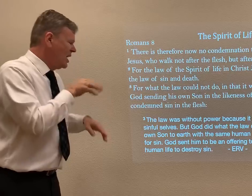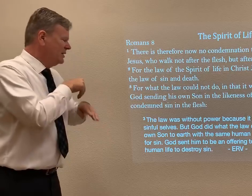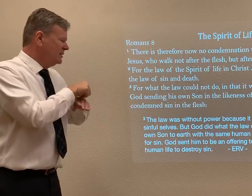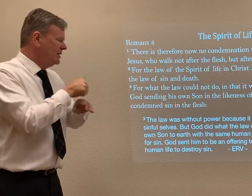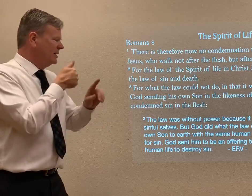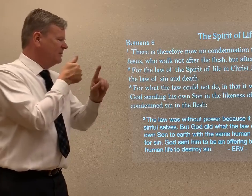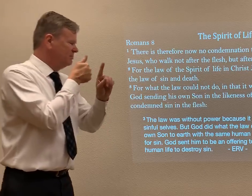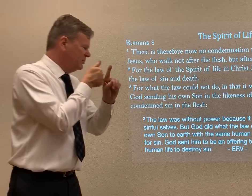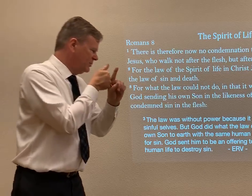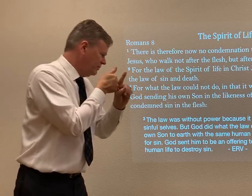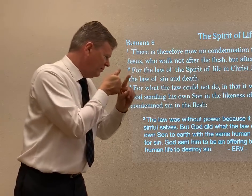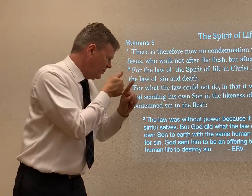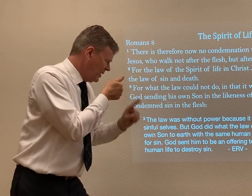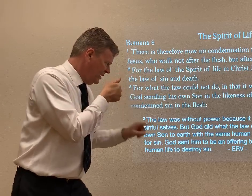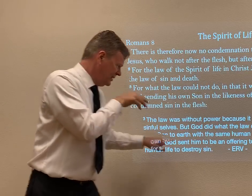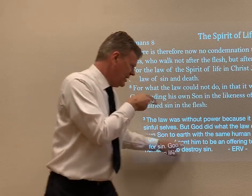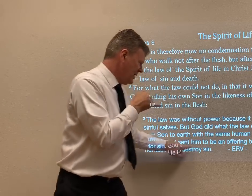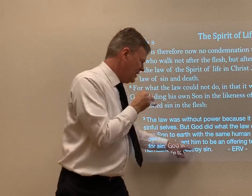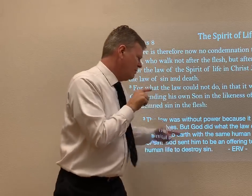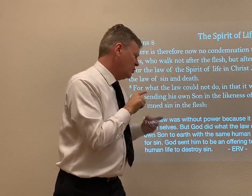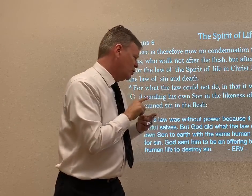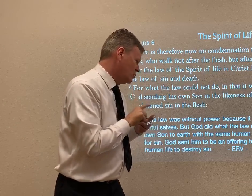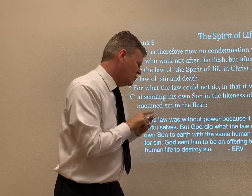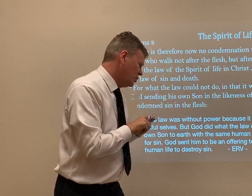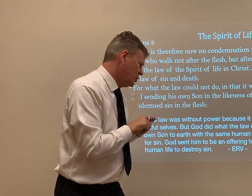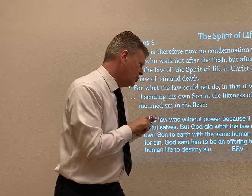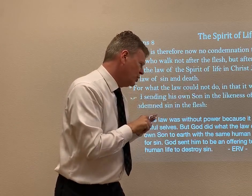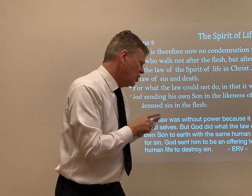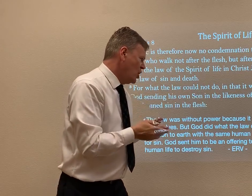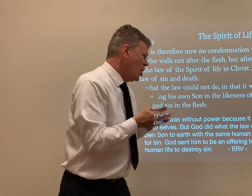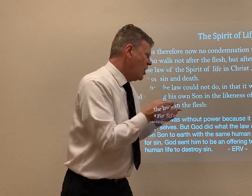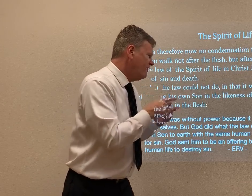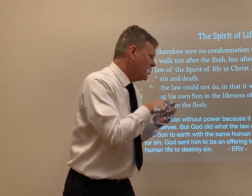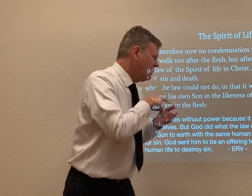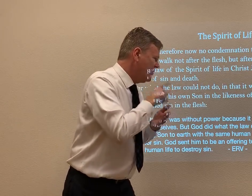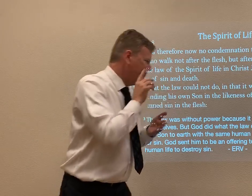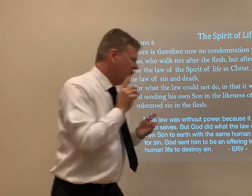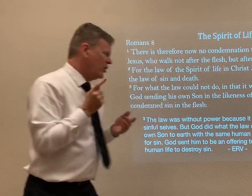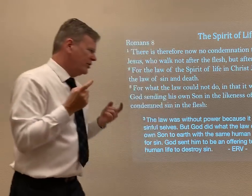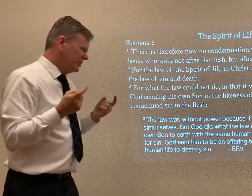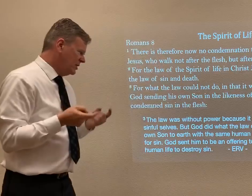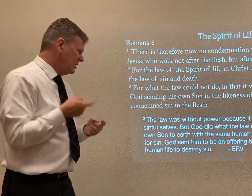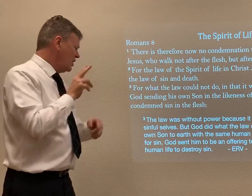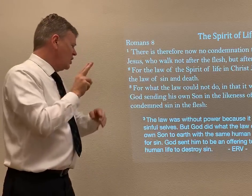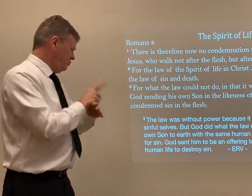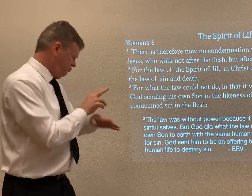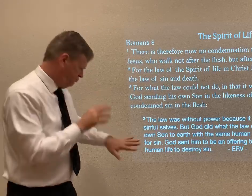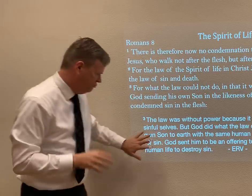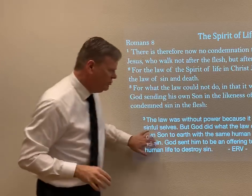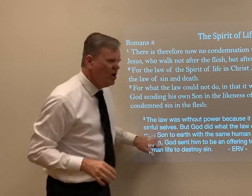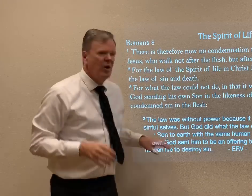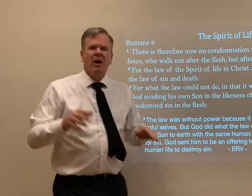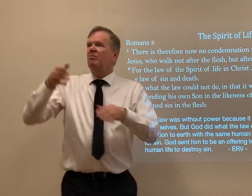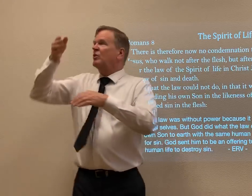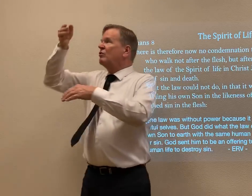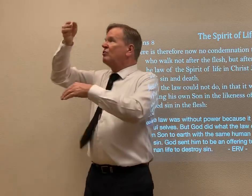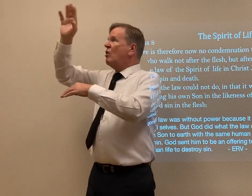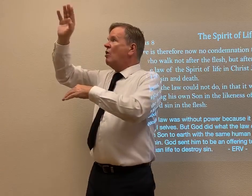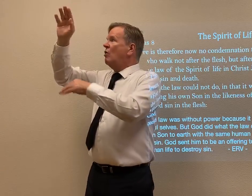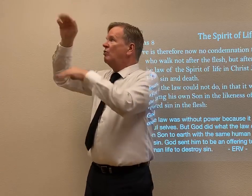else uses for sin. God sent him to be an offering to pay for sin, so God used a human